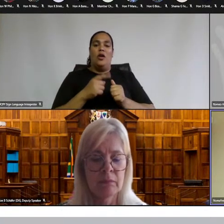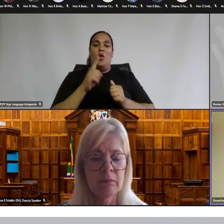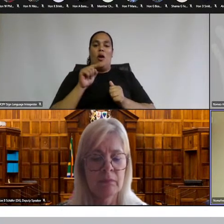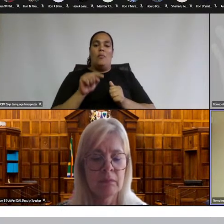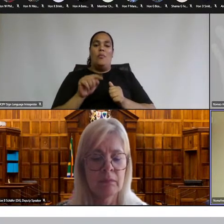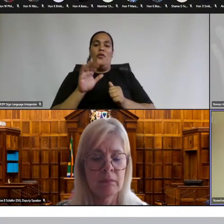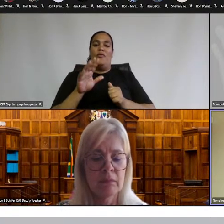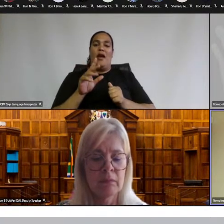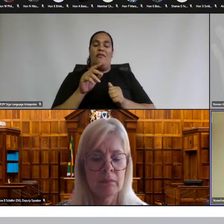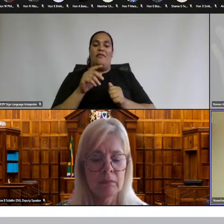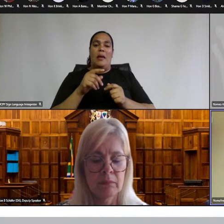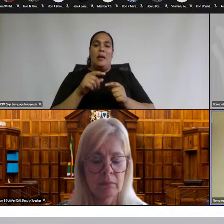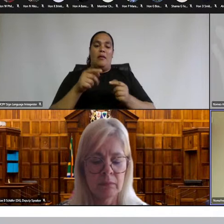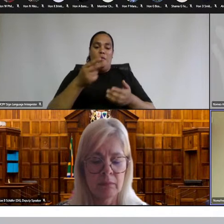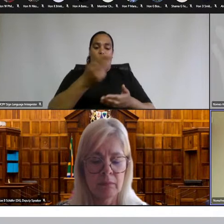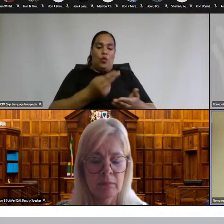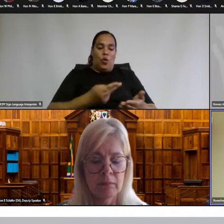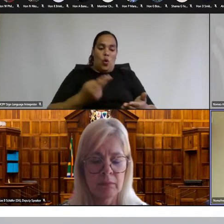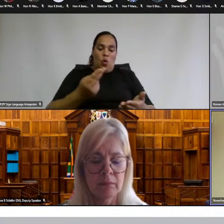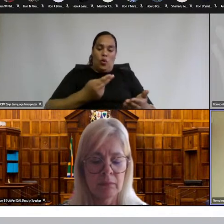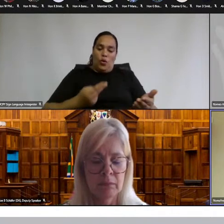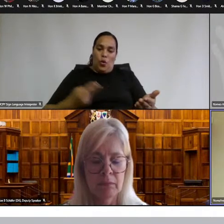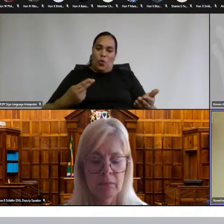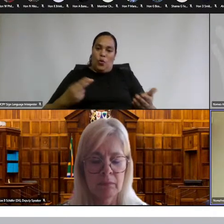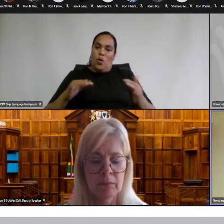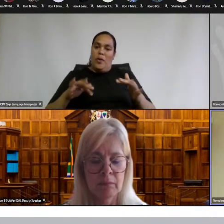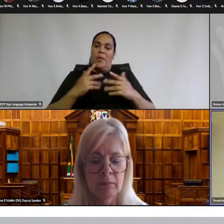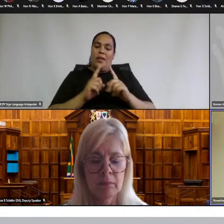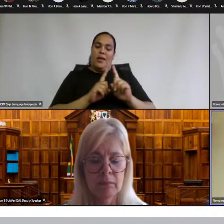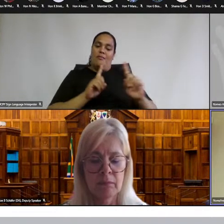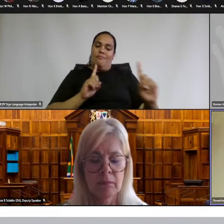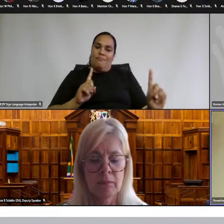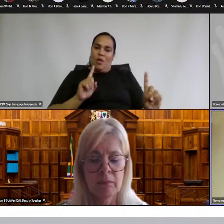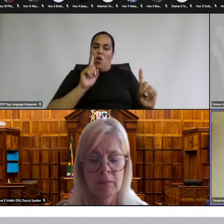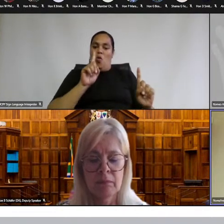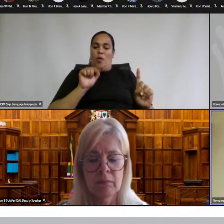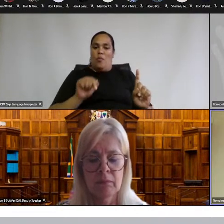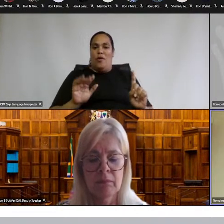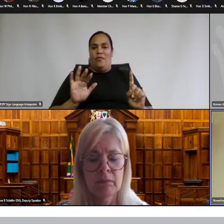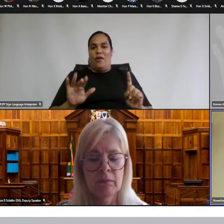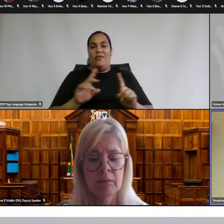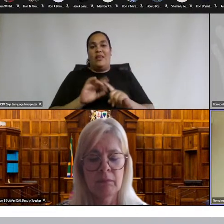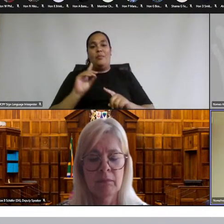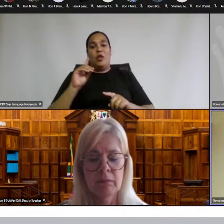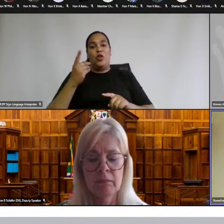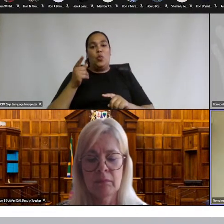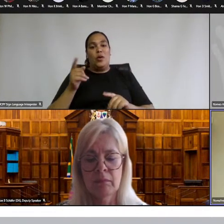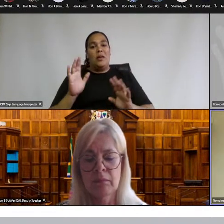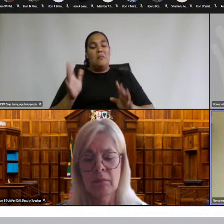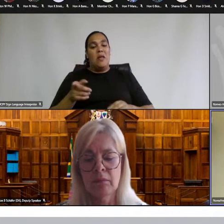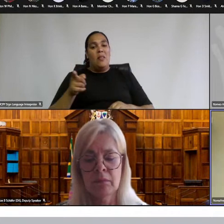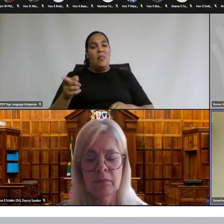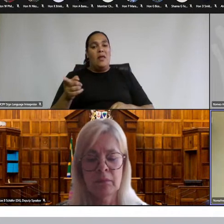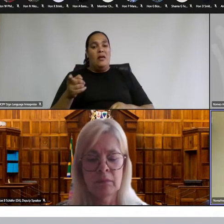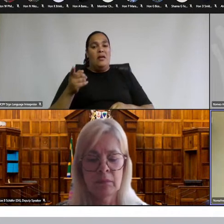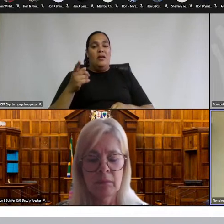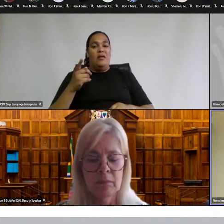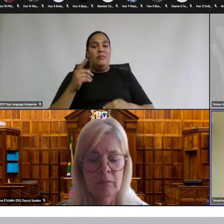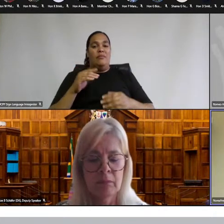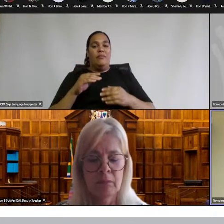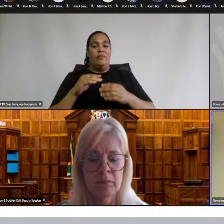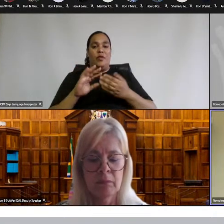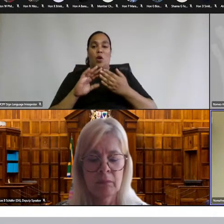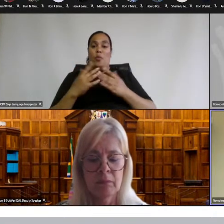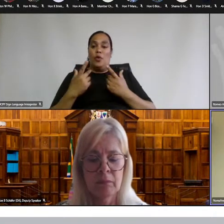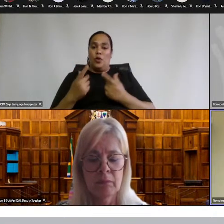1.5 meters distance, so that people could be able to keep the distance. In the Didorans, not only that the community did